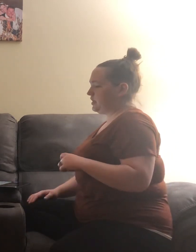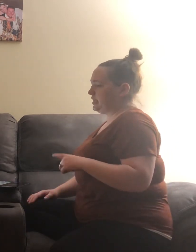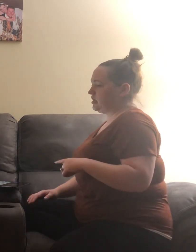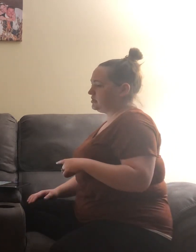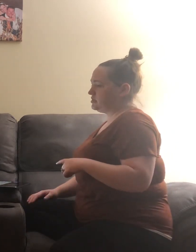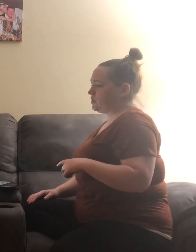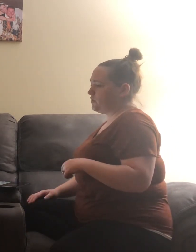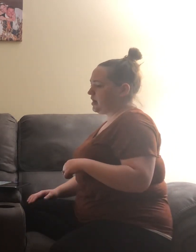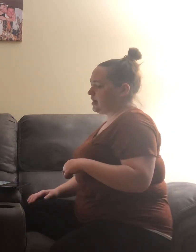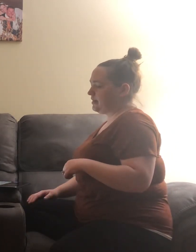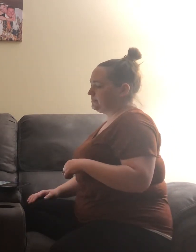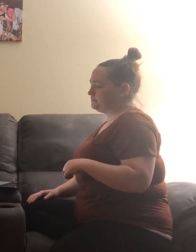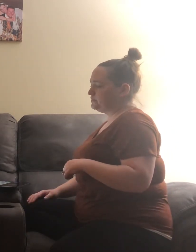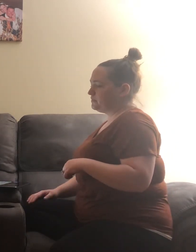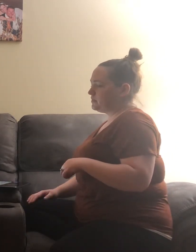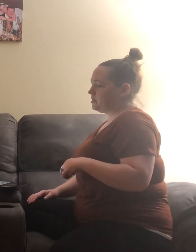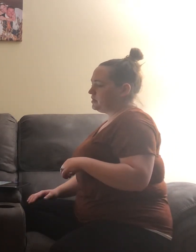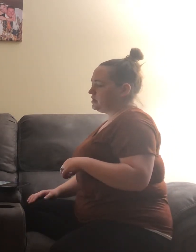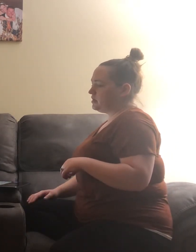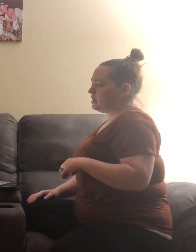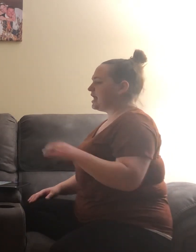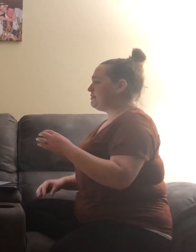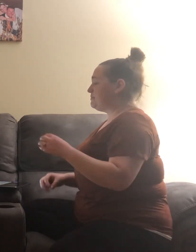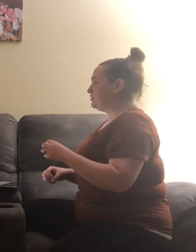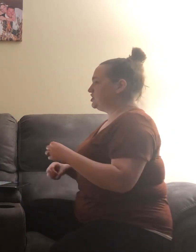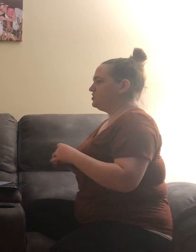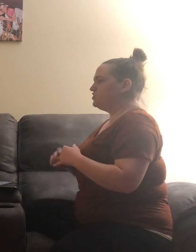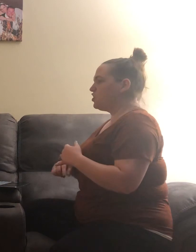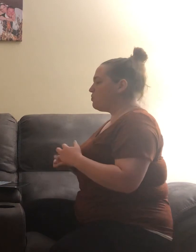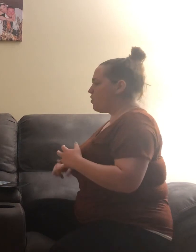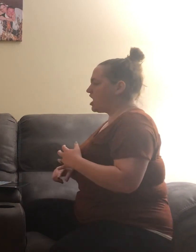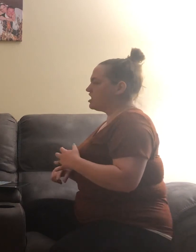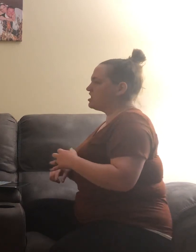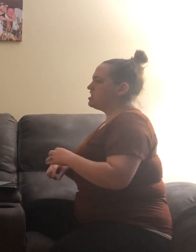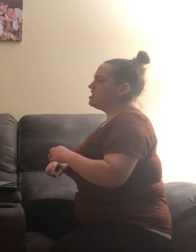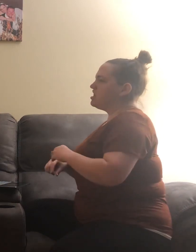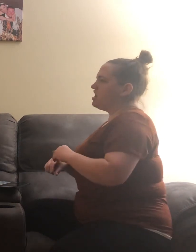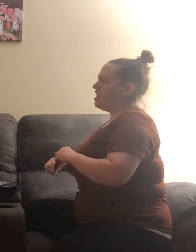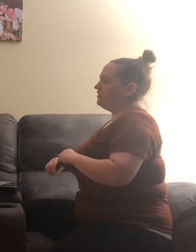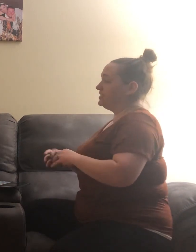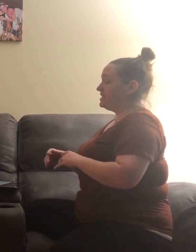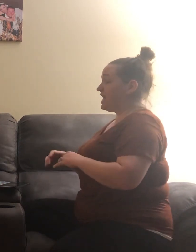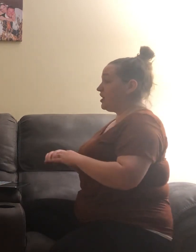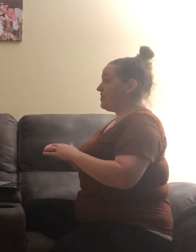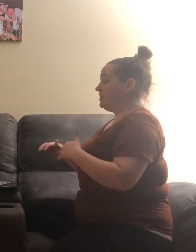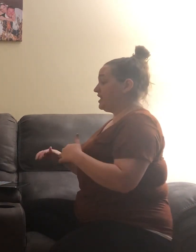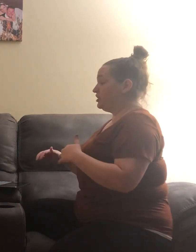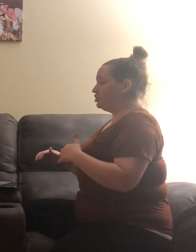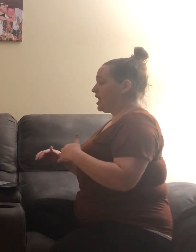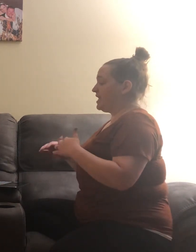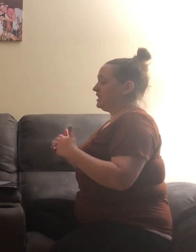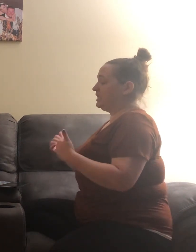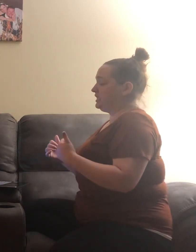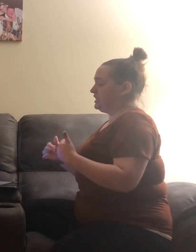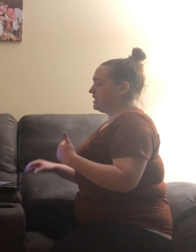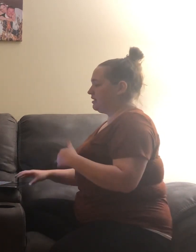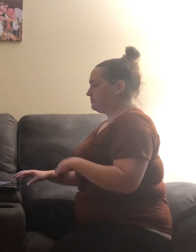And also, a lot of people just use soap, water, rinse it out, and then let it dry in a clean